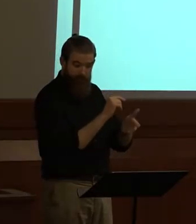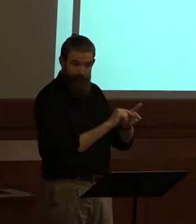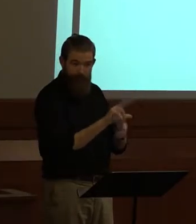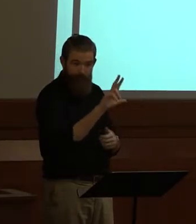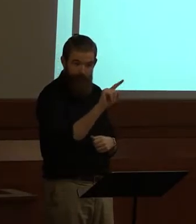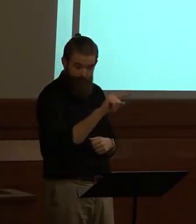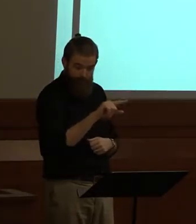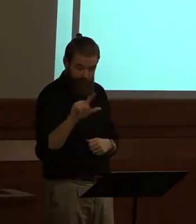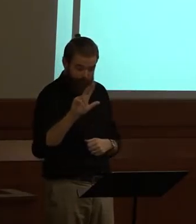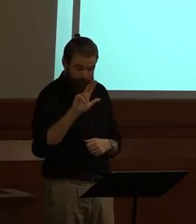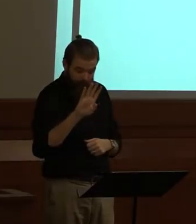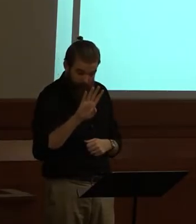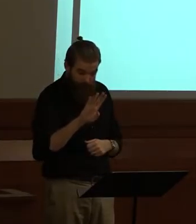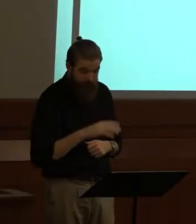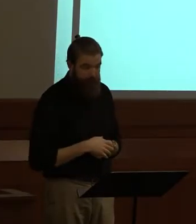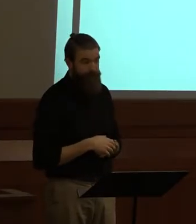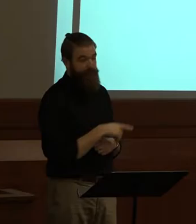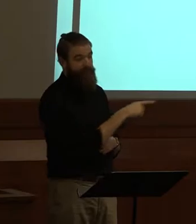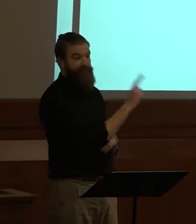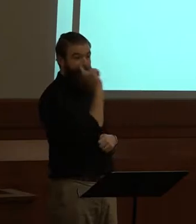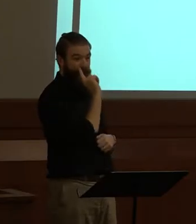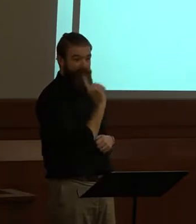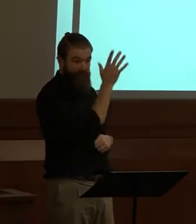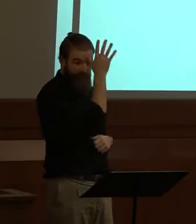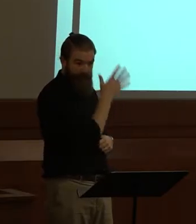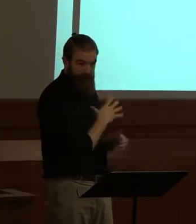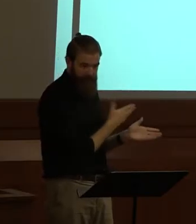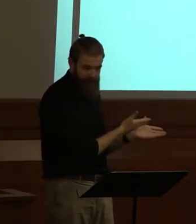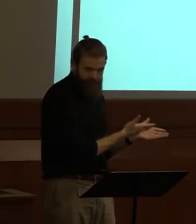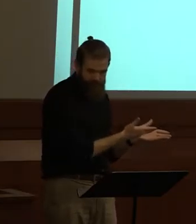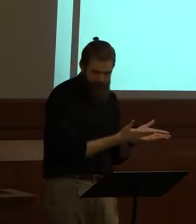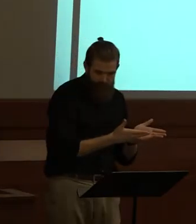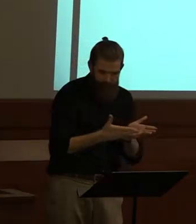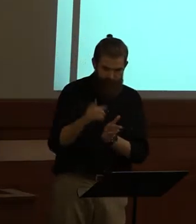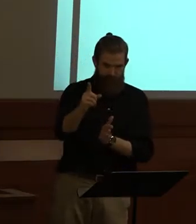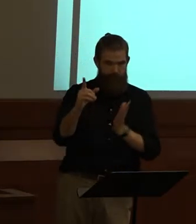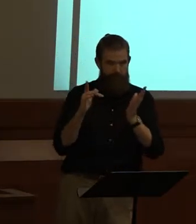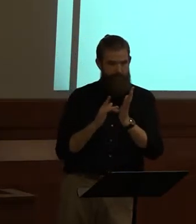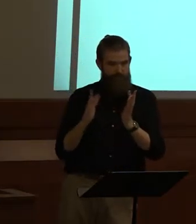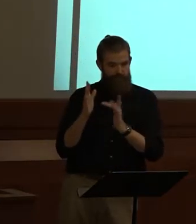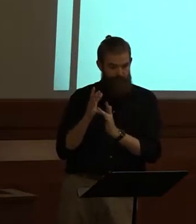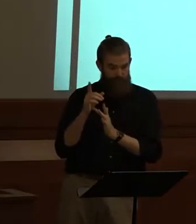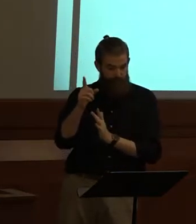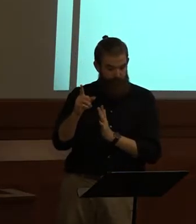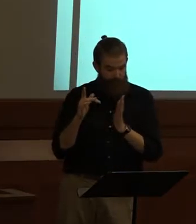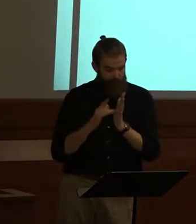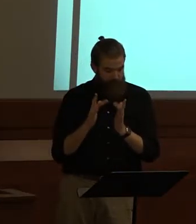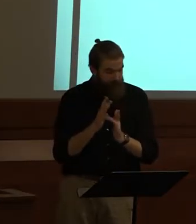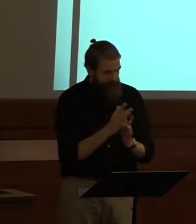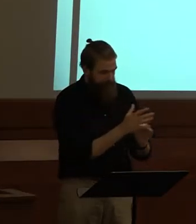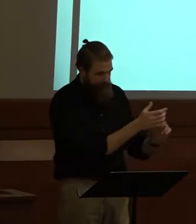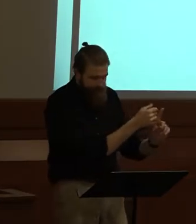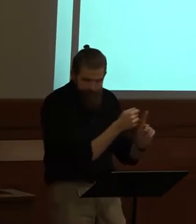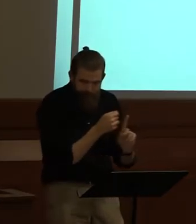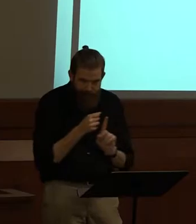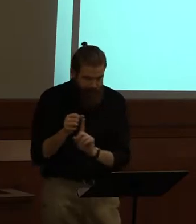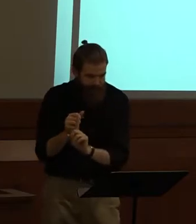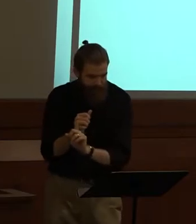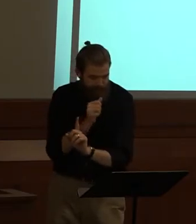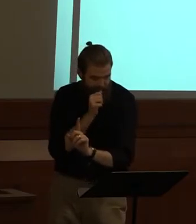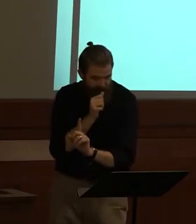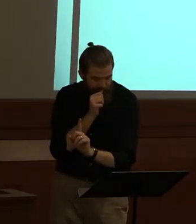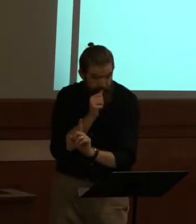from the multitude privately, he put his fingers in his ears and spat and touched his tongue. And